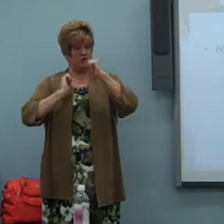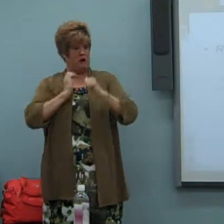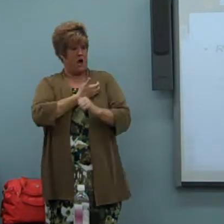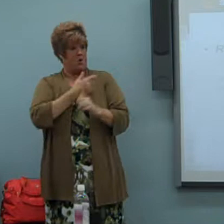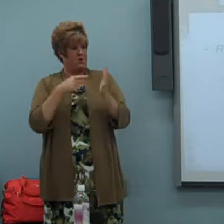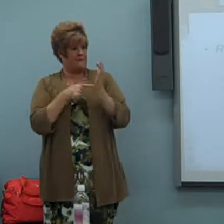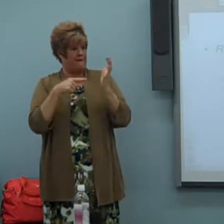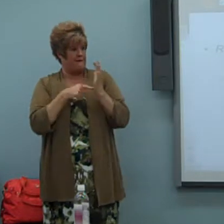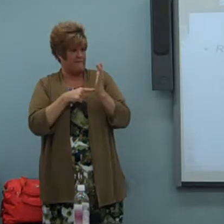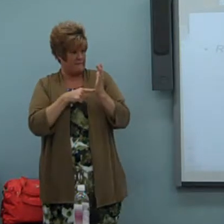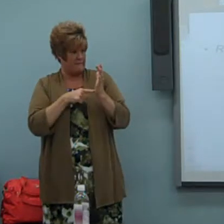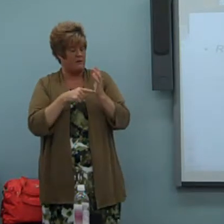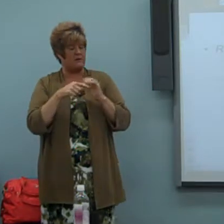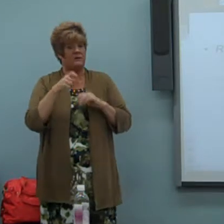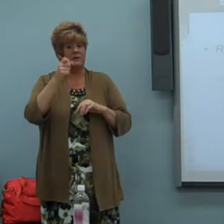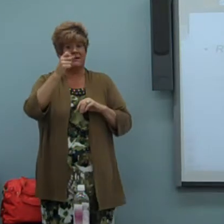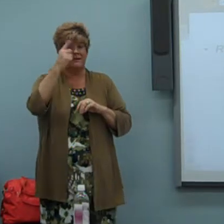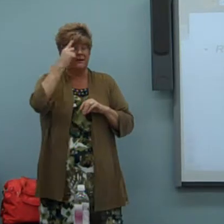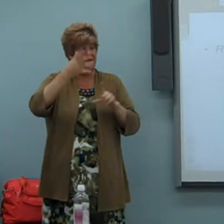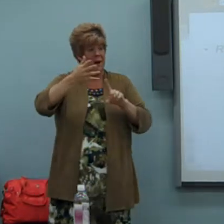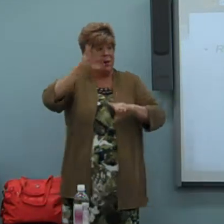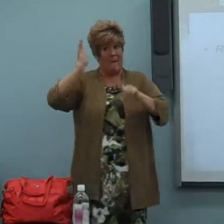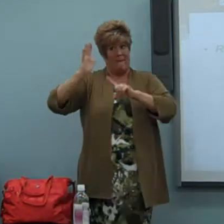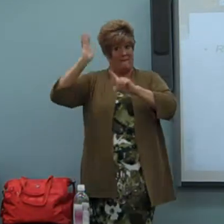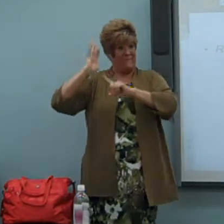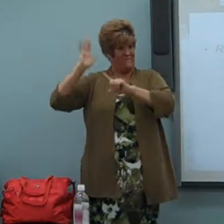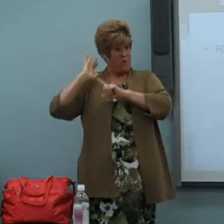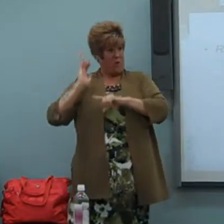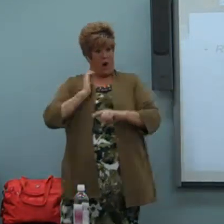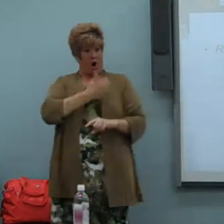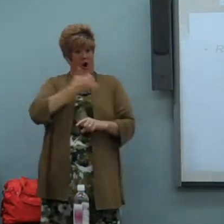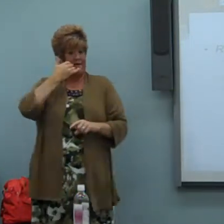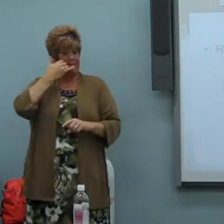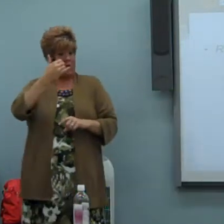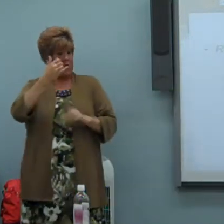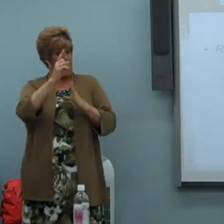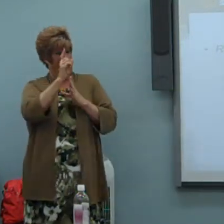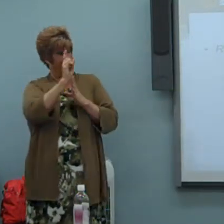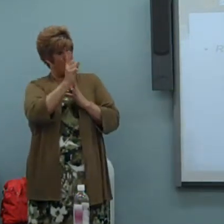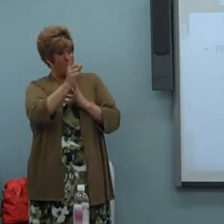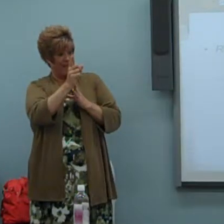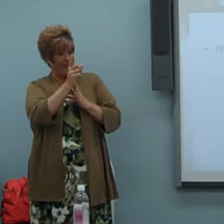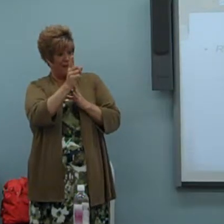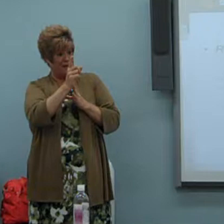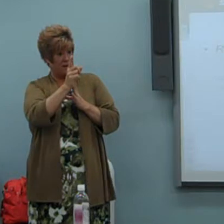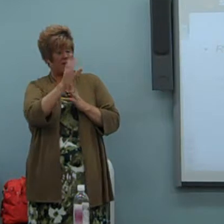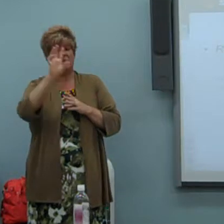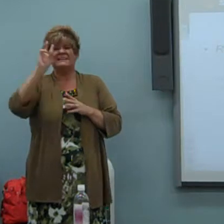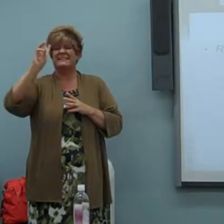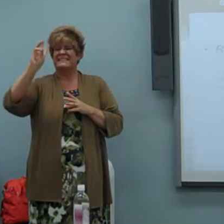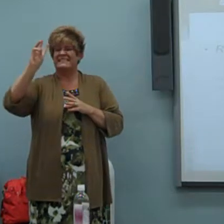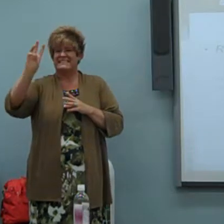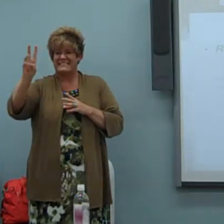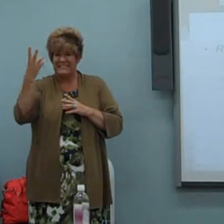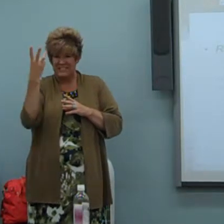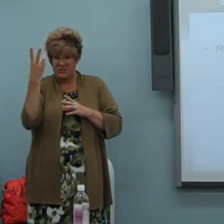But the company structure and our debt and everything needs to be changed. Before it was by the minute.